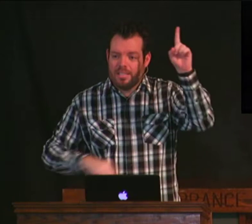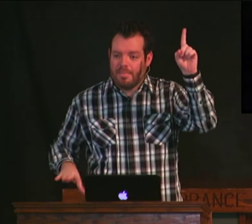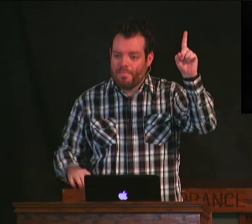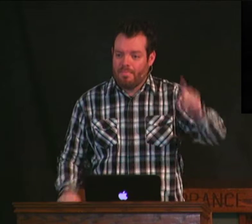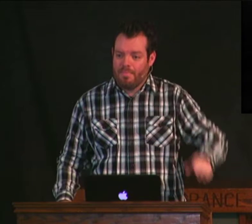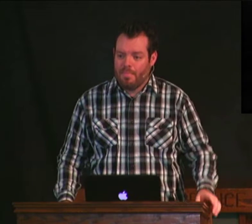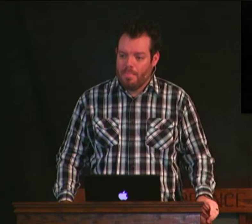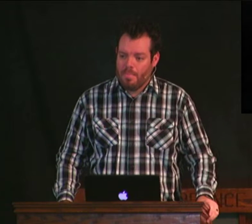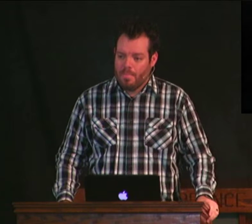kingdom.